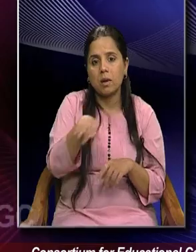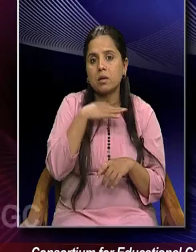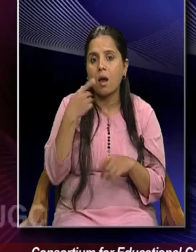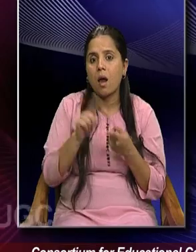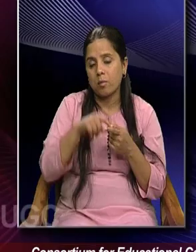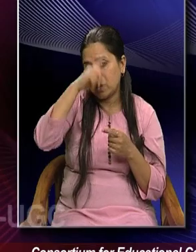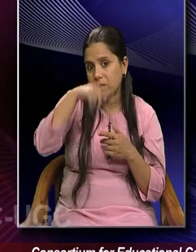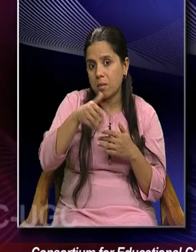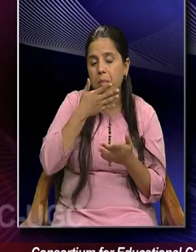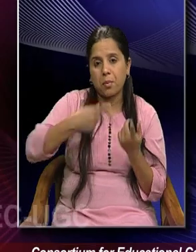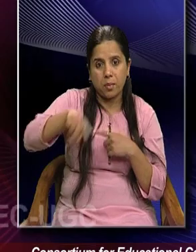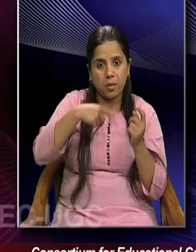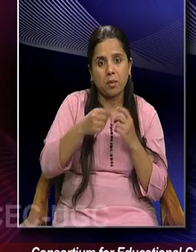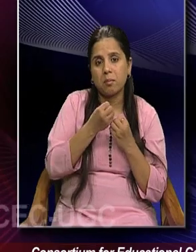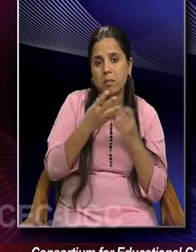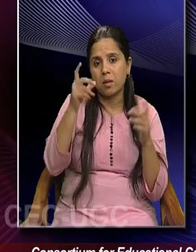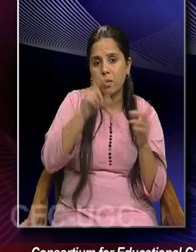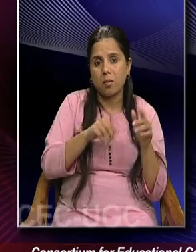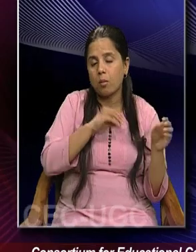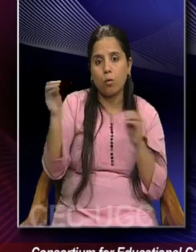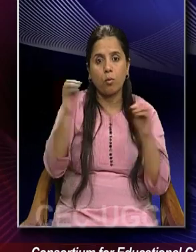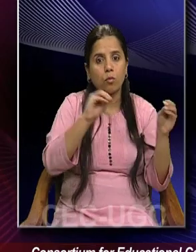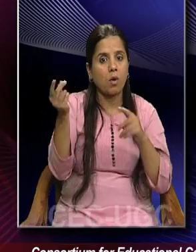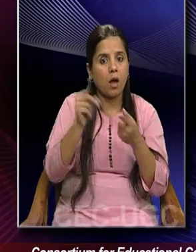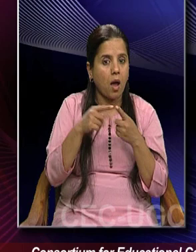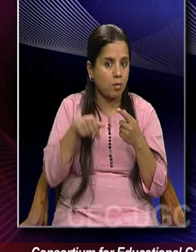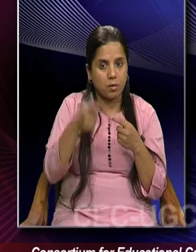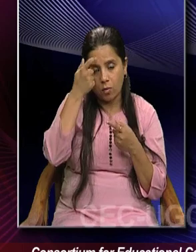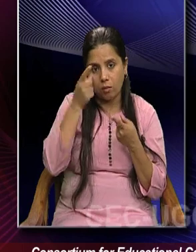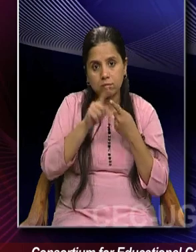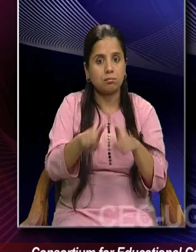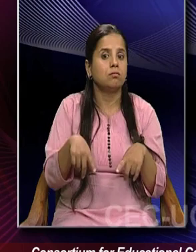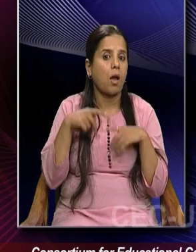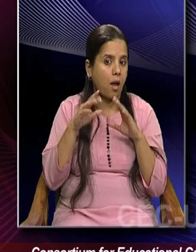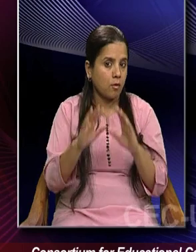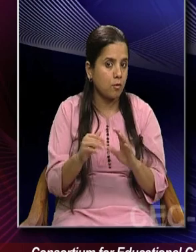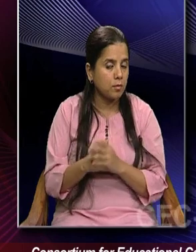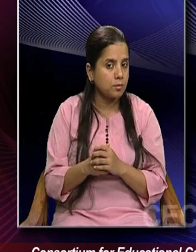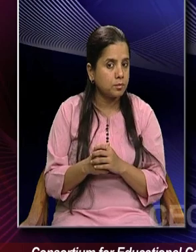India alone, and millions were displaced or affected. And